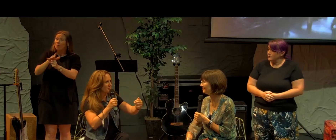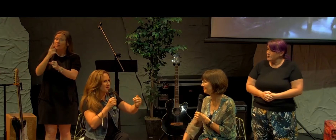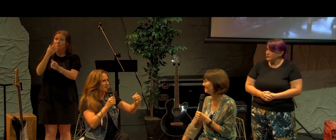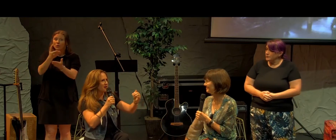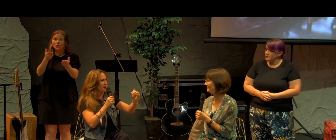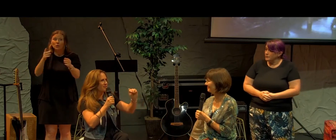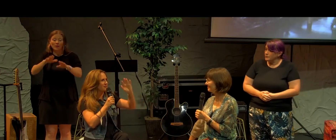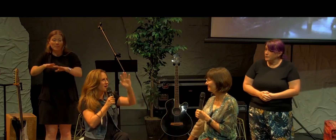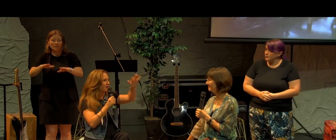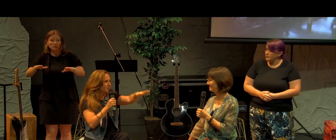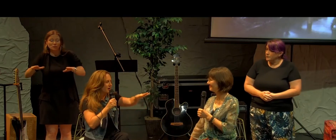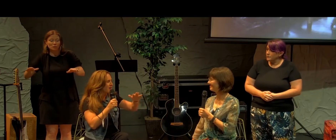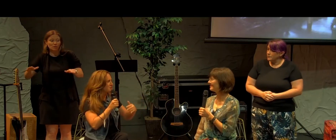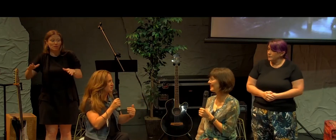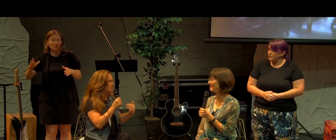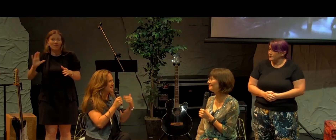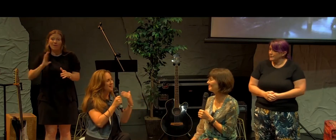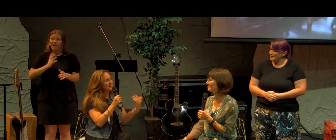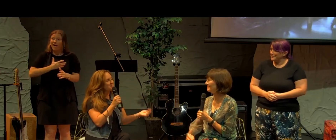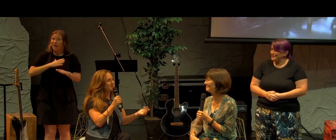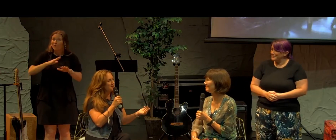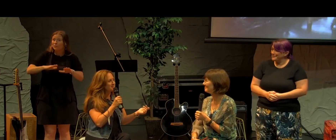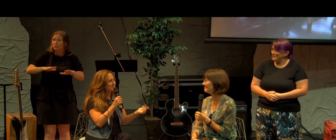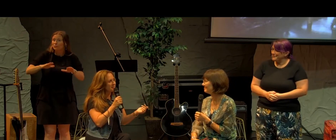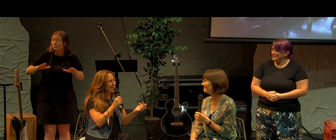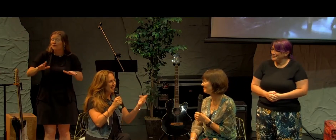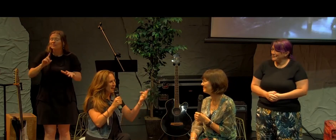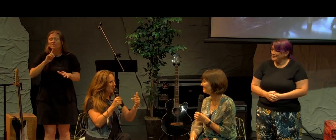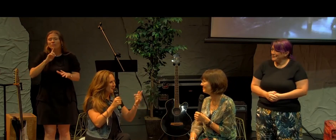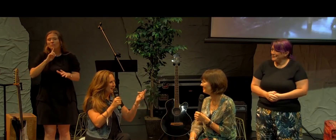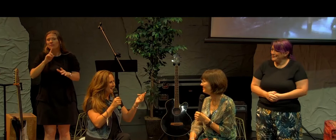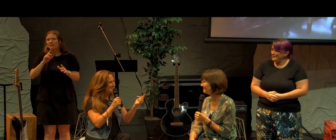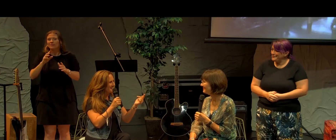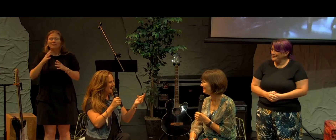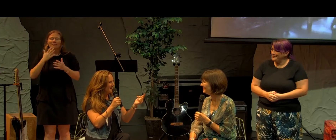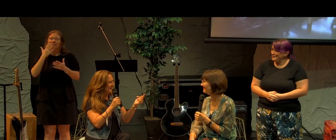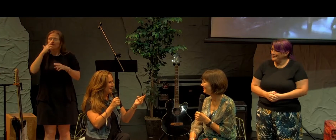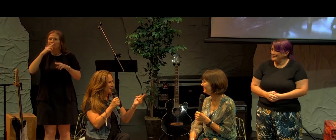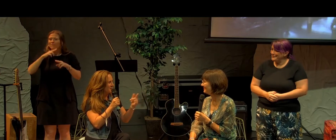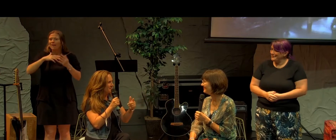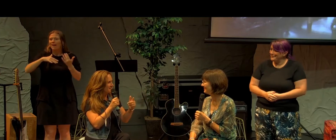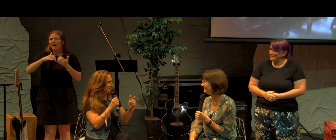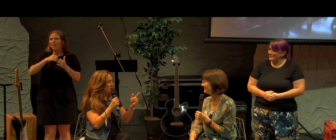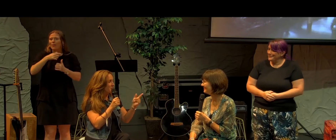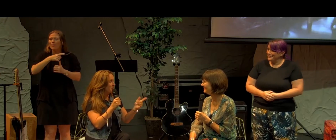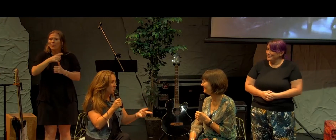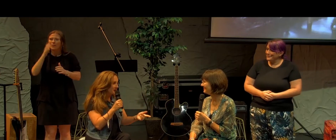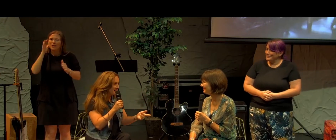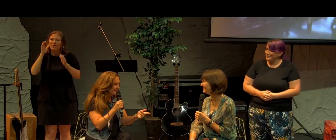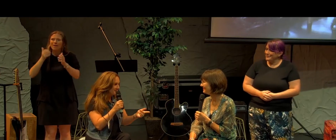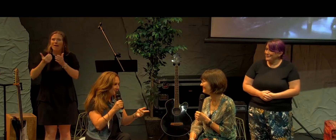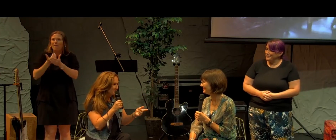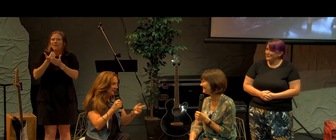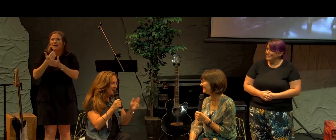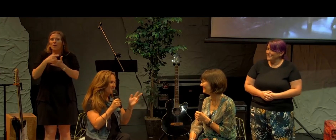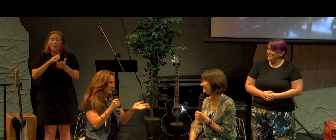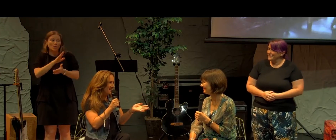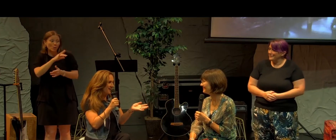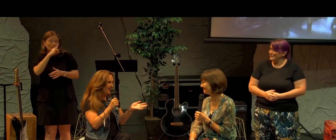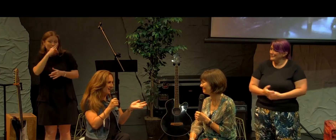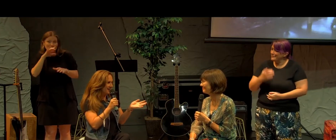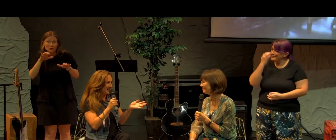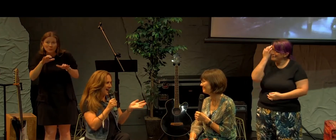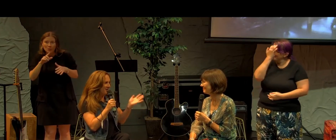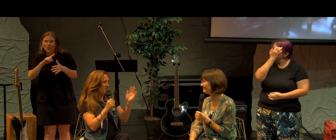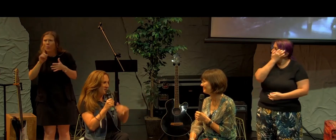those who are far off, for our children. Yeah. It's been fun hanging out with you guys and hearing updates on what your kids are doing and where they